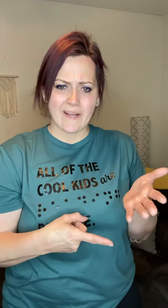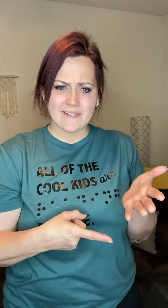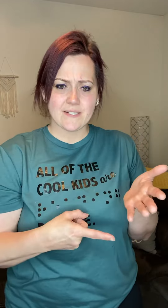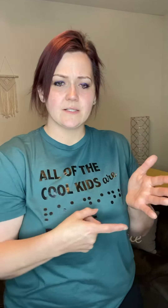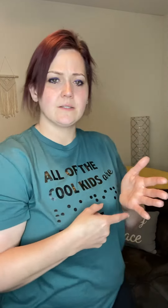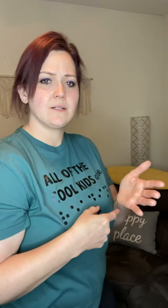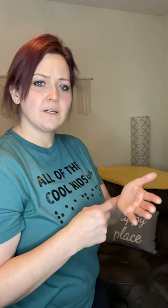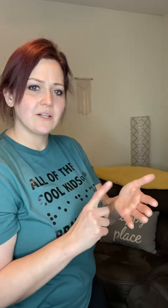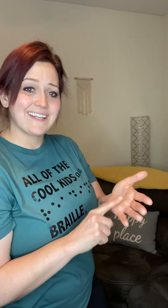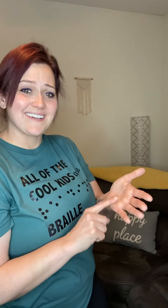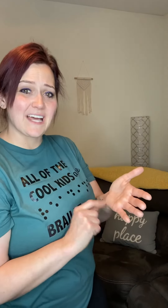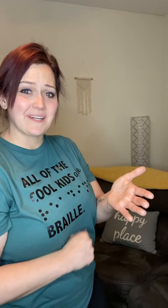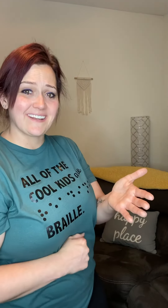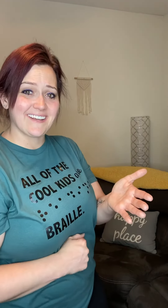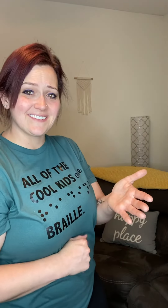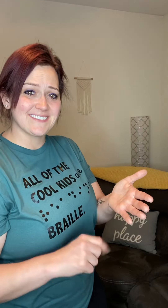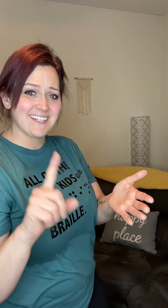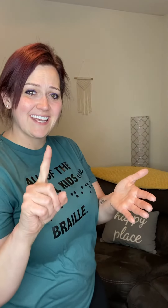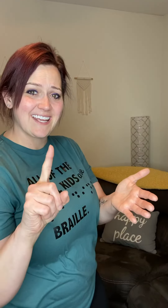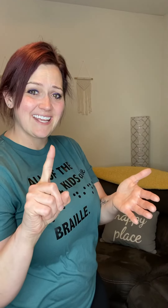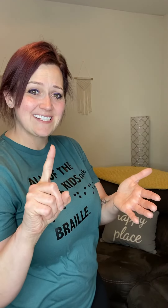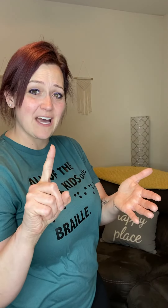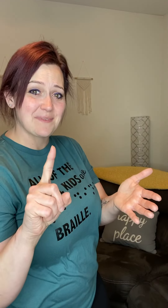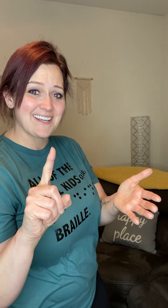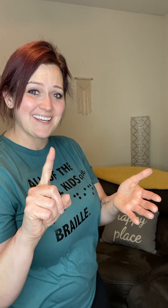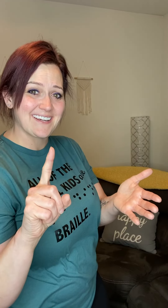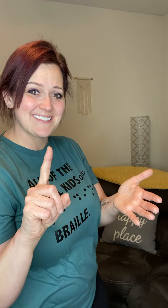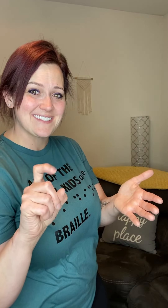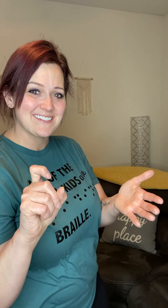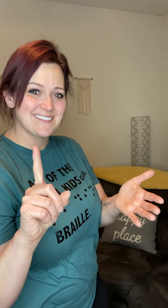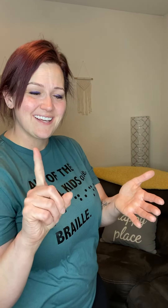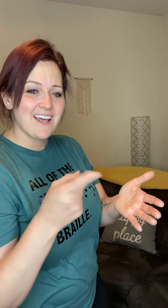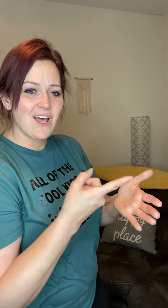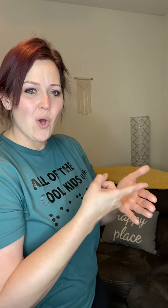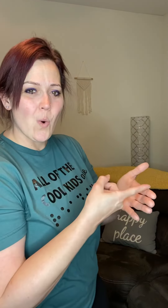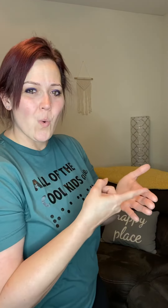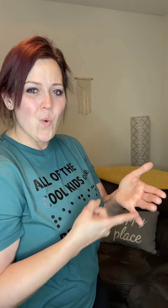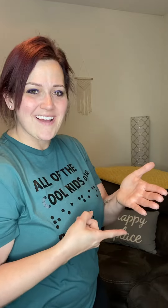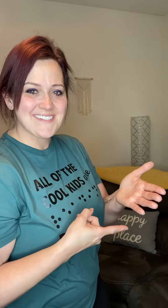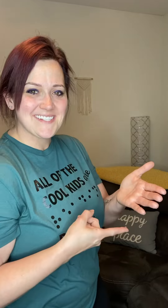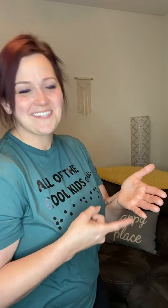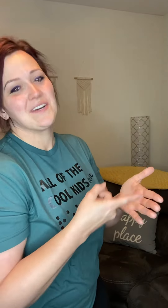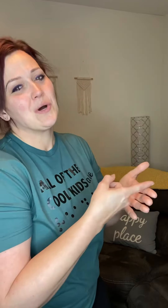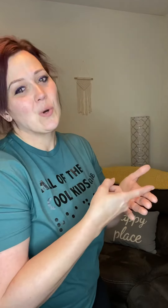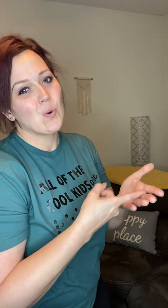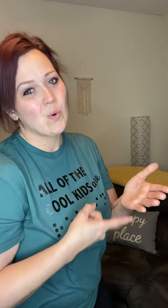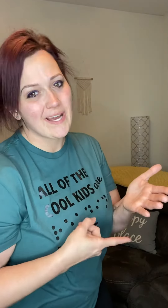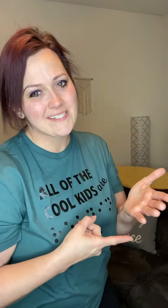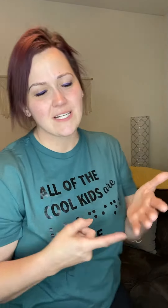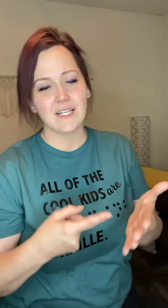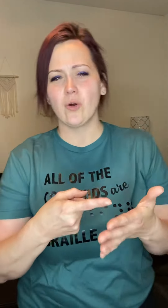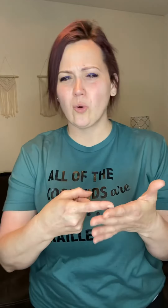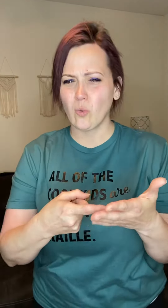What? Non-dominant hand, dominant hand. What? What?